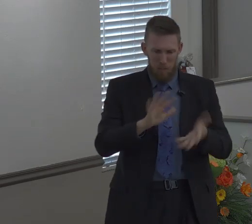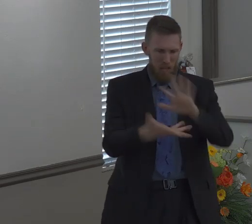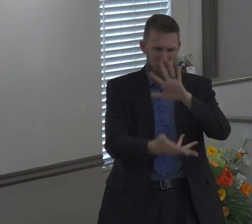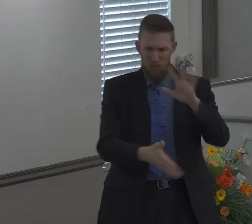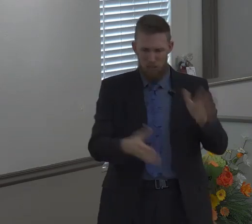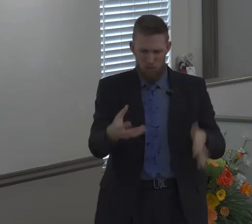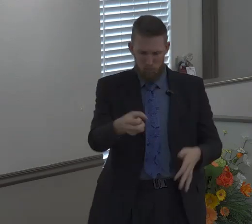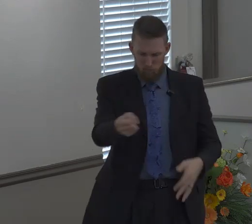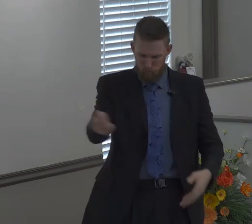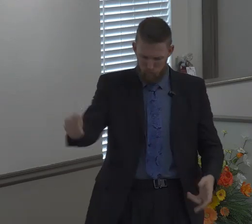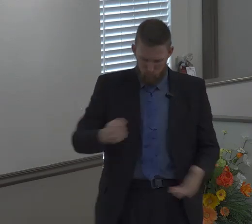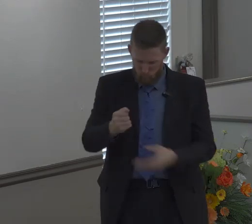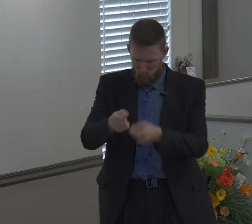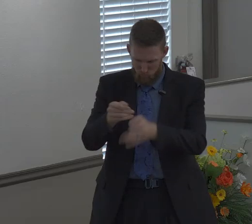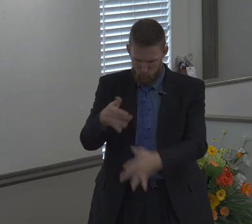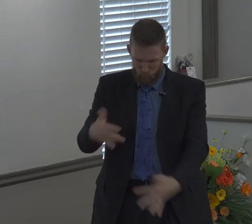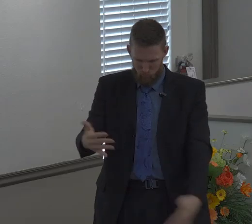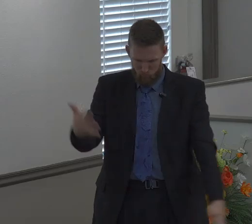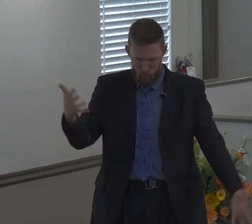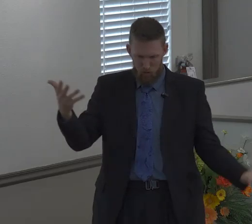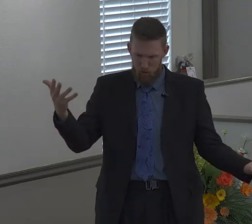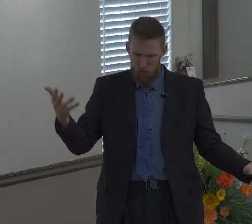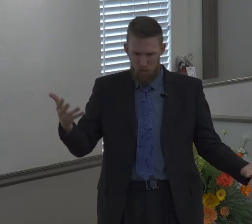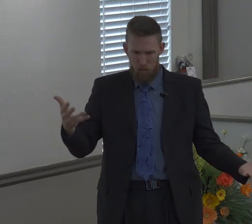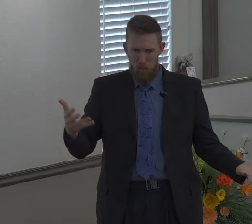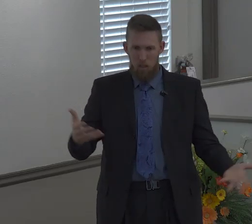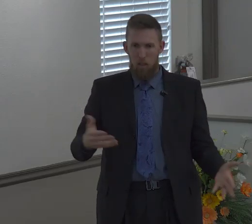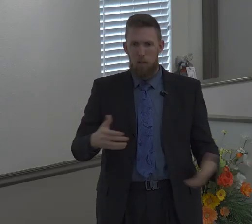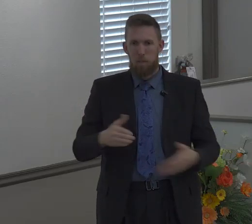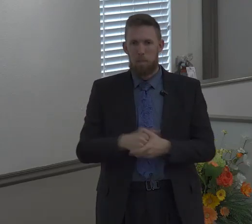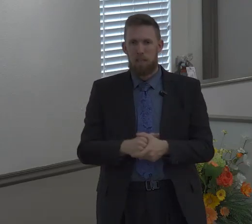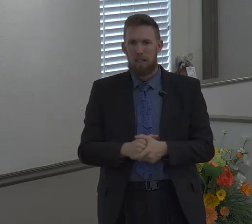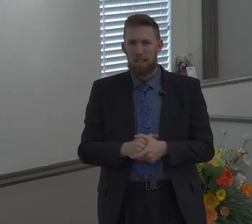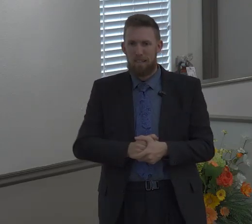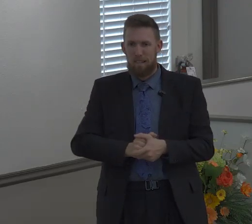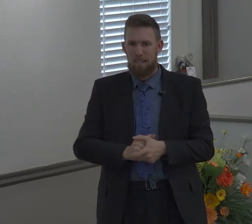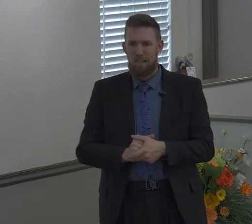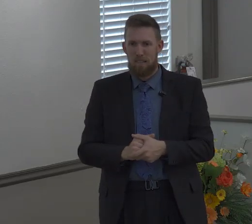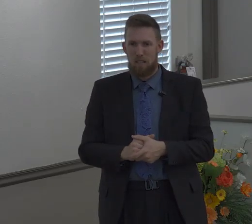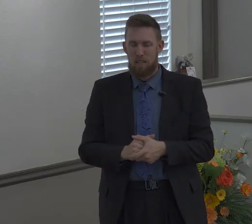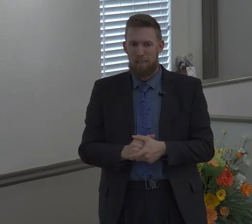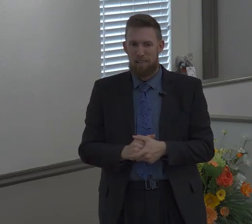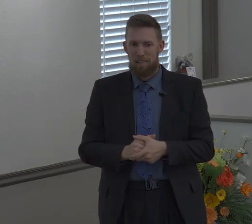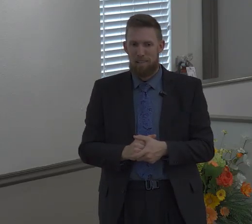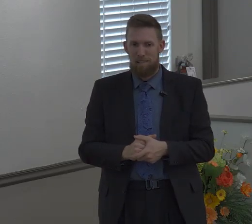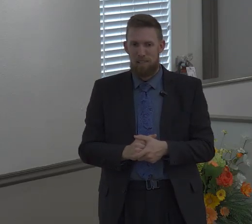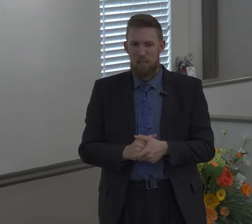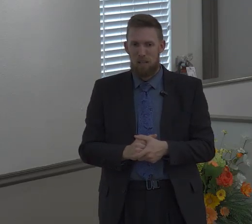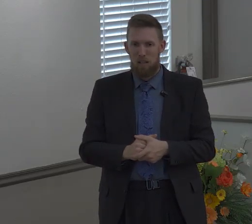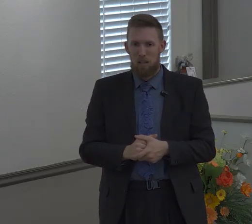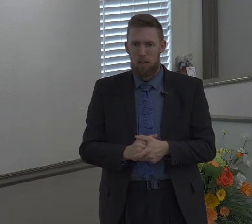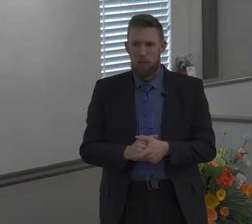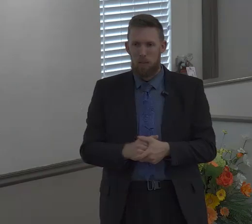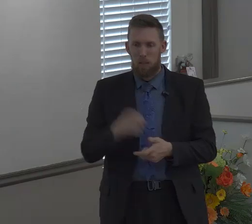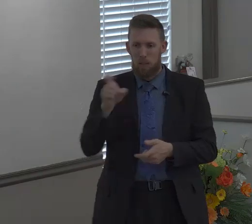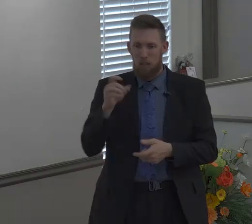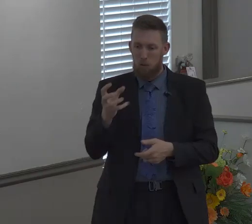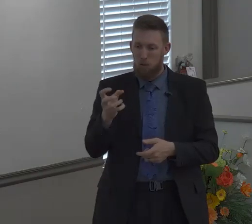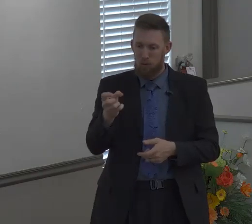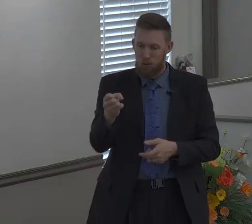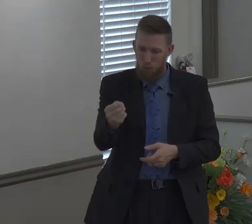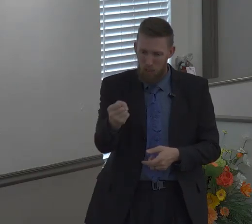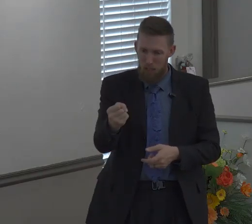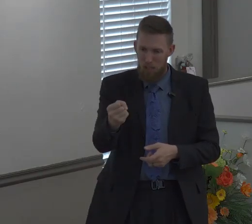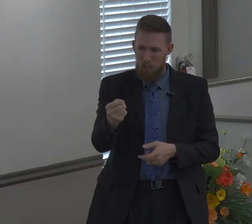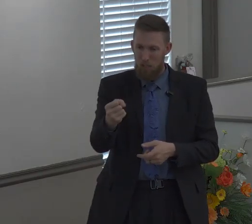Christian who hears, like a sponge. But if that, listen, Christian, if you don't get squeezed out in doing something